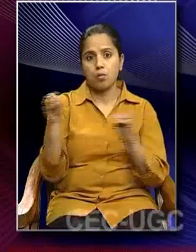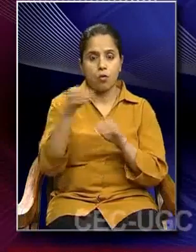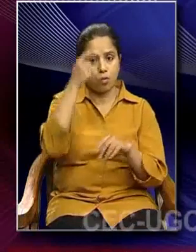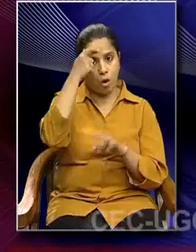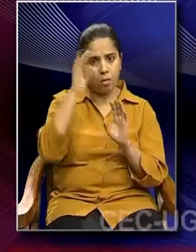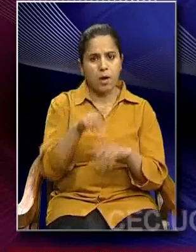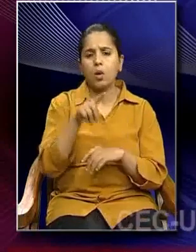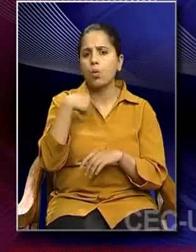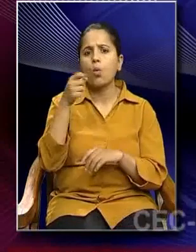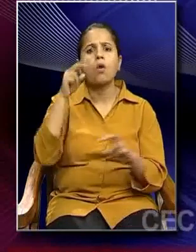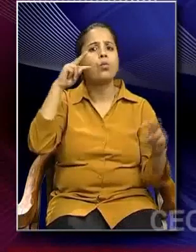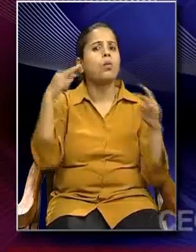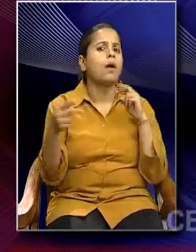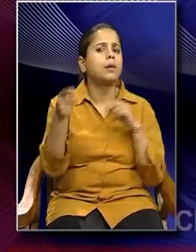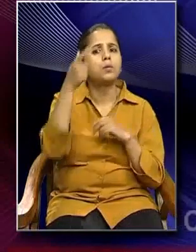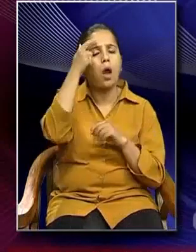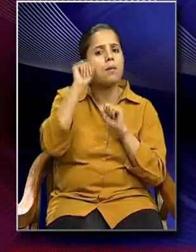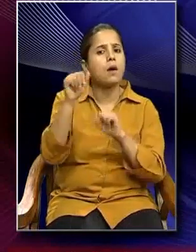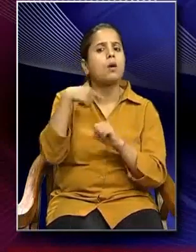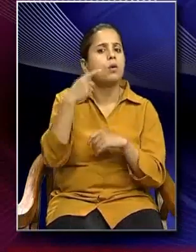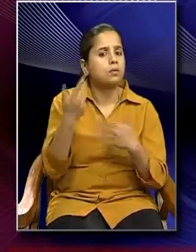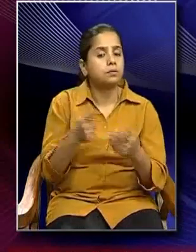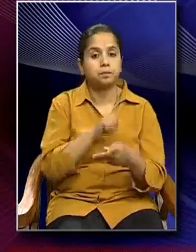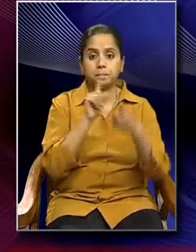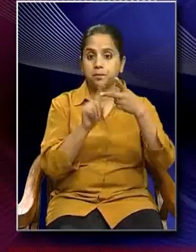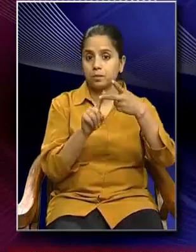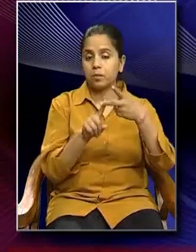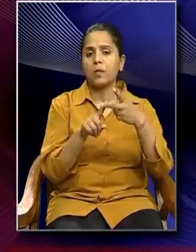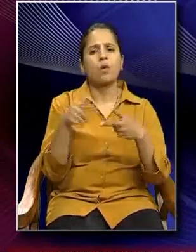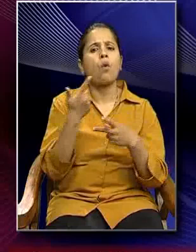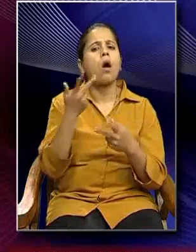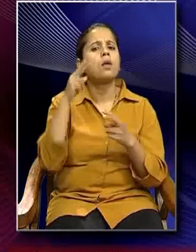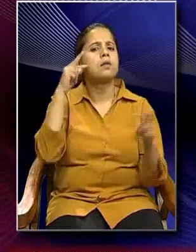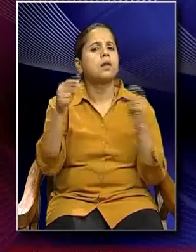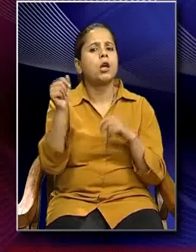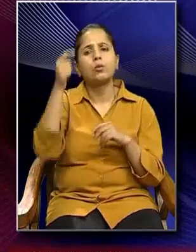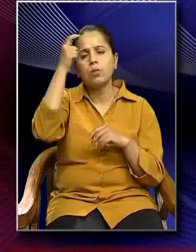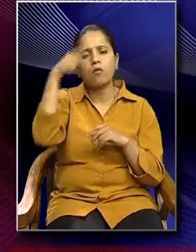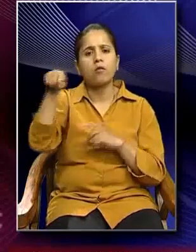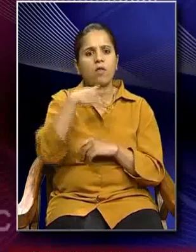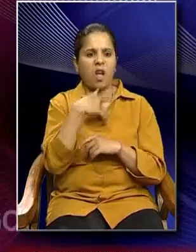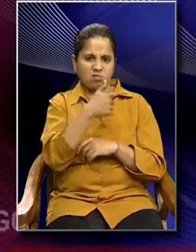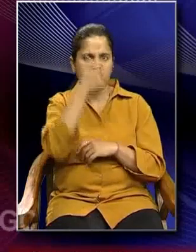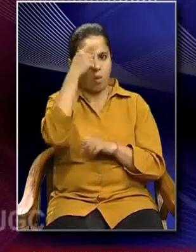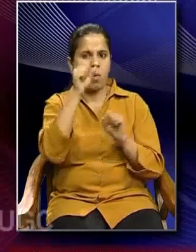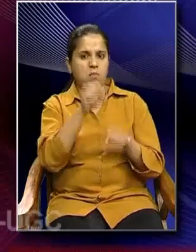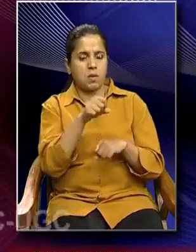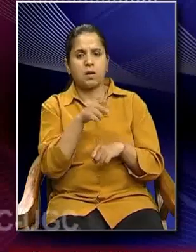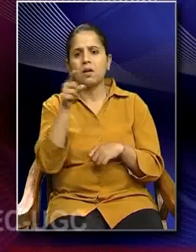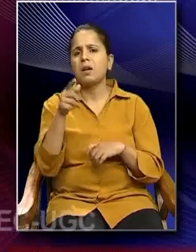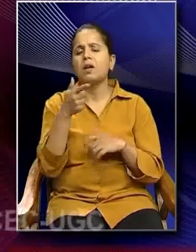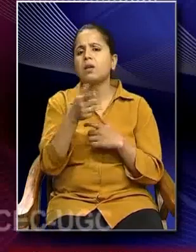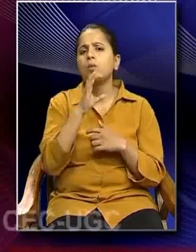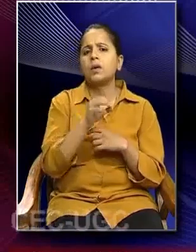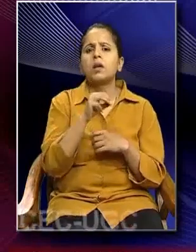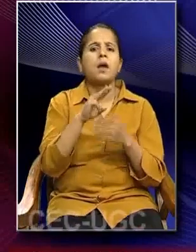then from whose perspective they are a problem? Second is what the perceived problems are. So what these